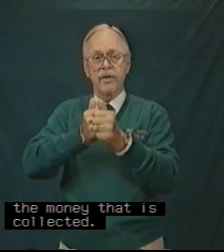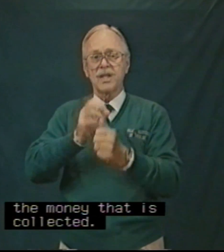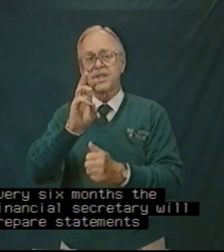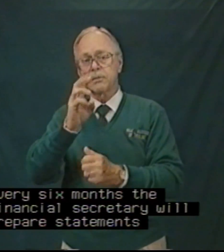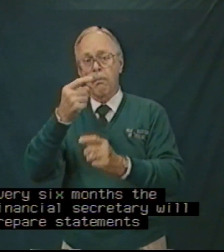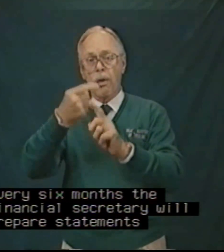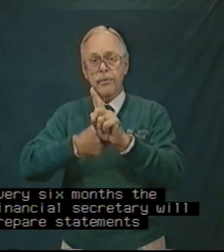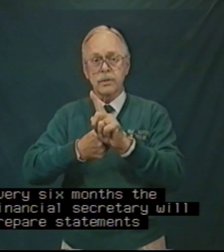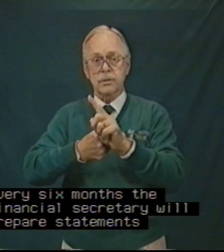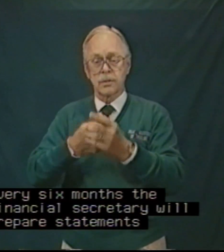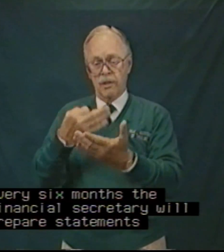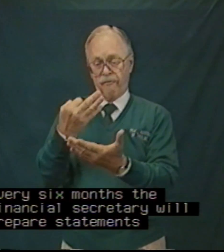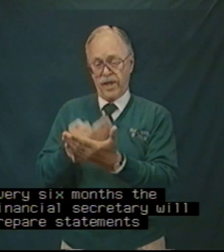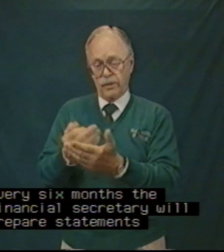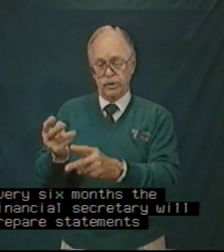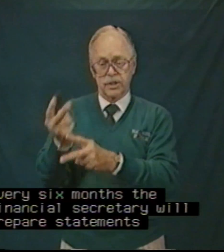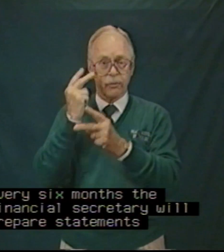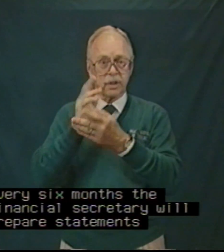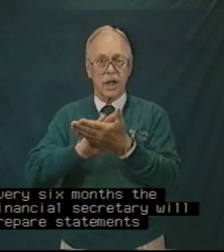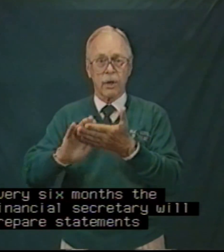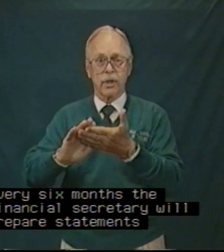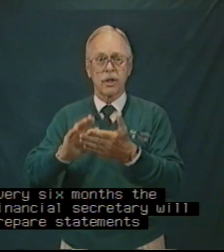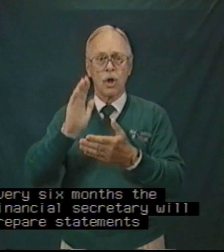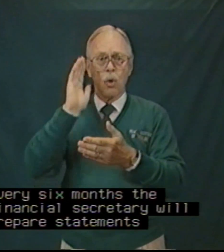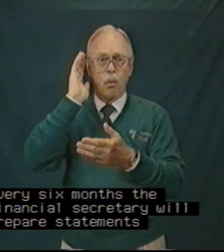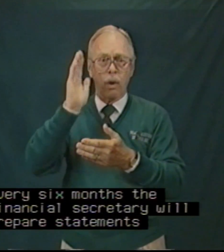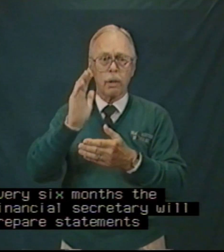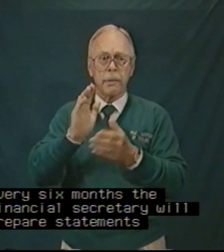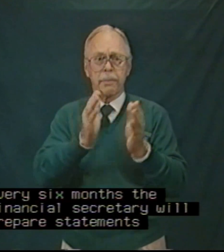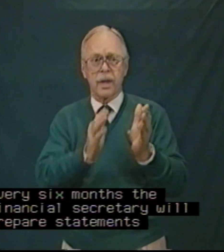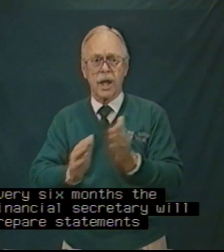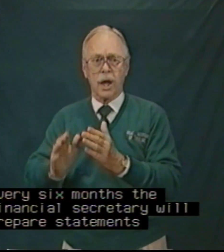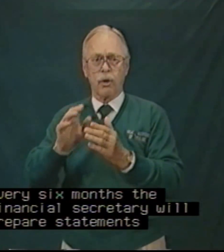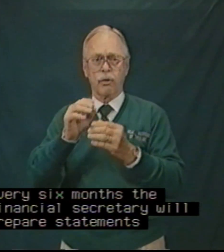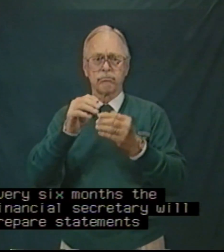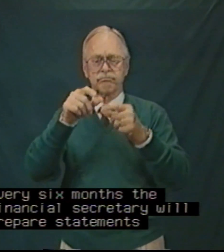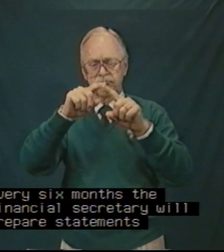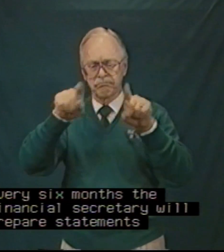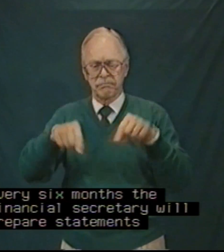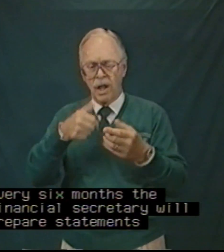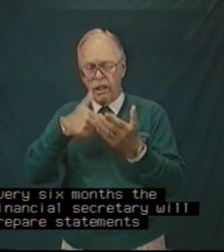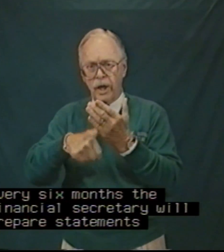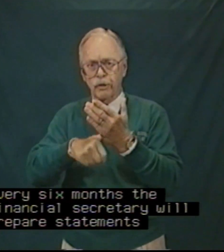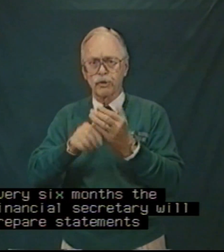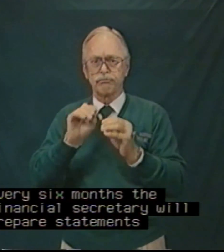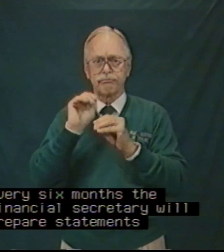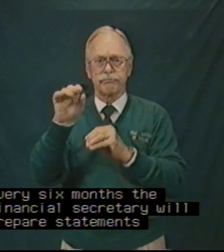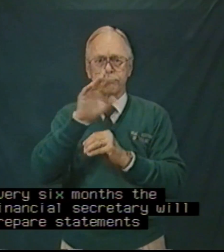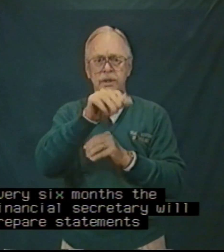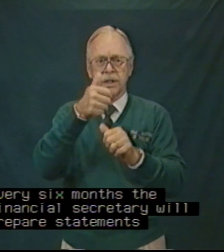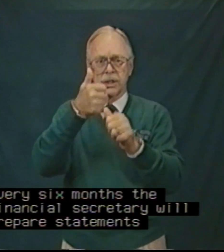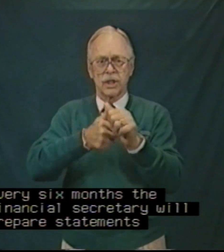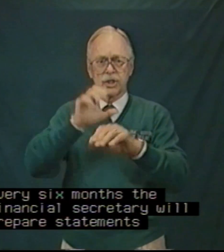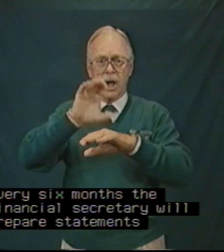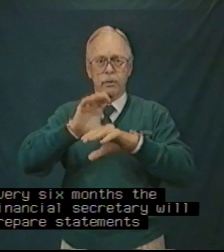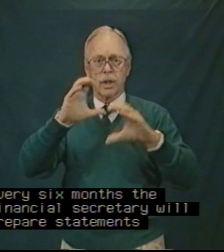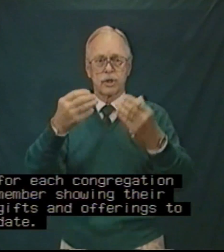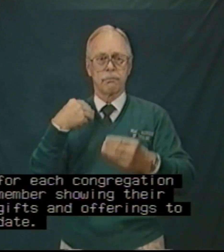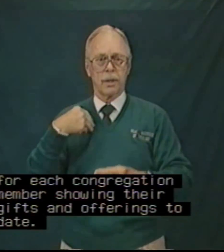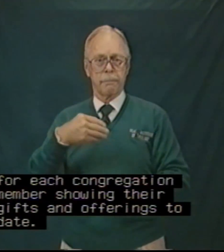Every six months, the Financial Secretary will prepare statements for each congregation member, showing their gifts and offerings to